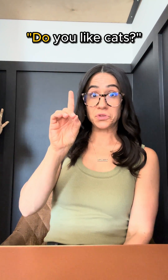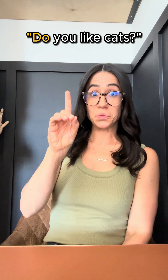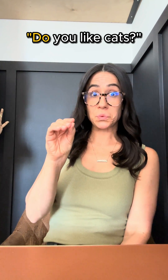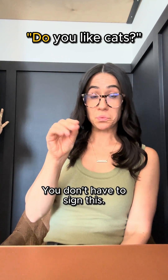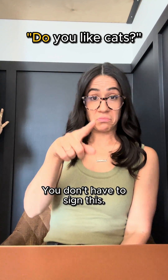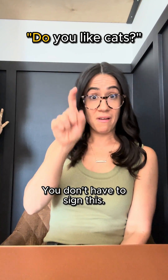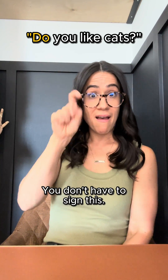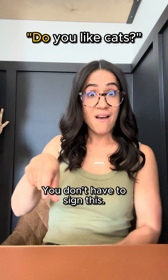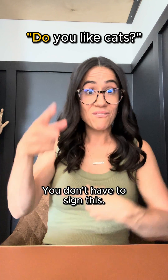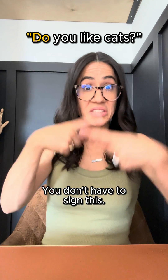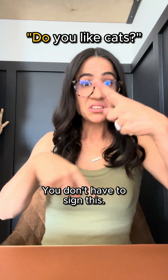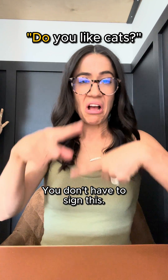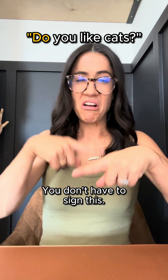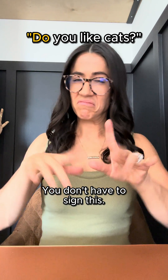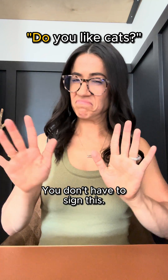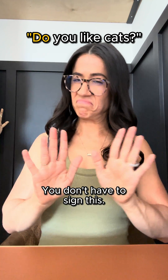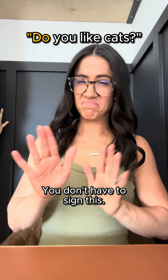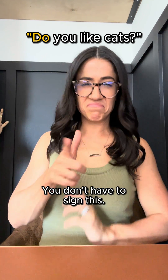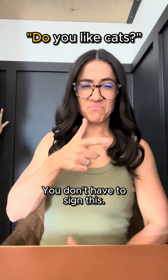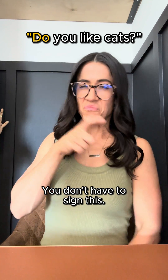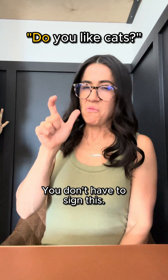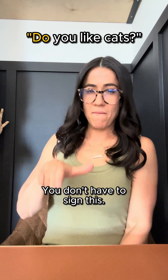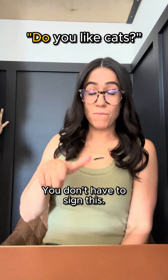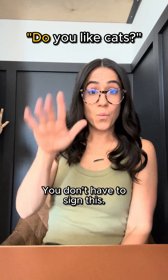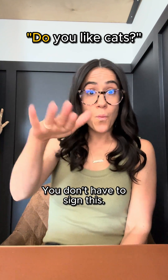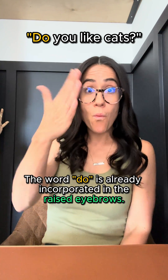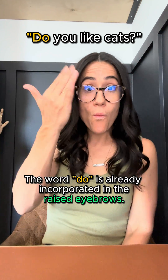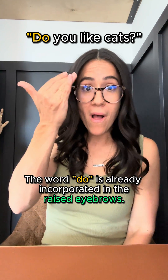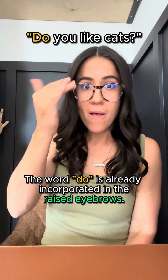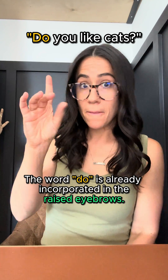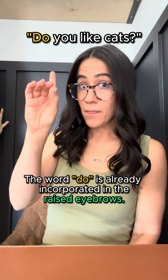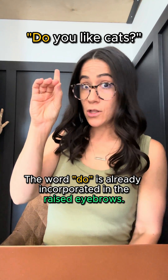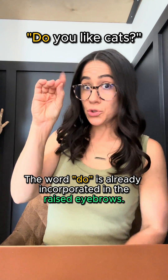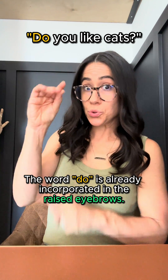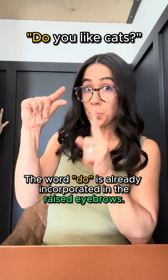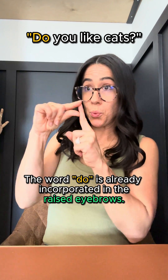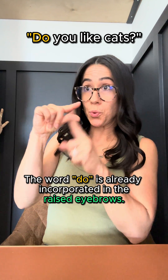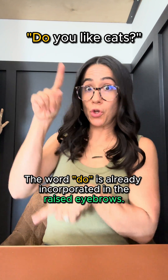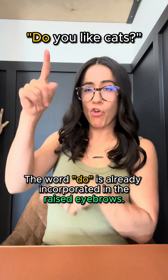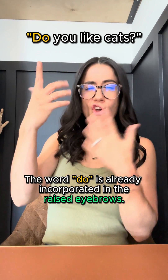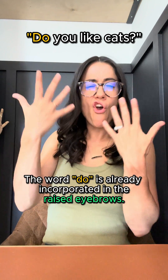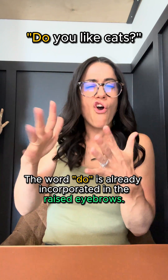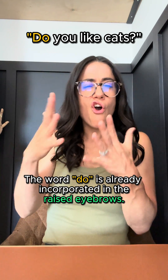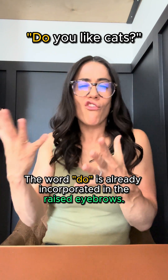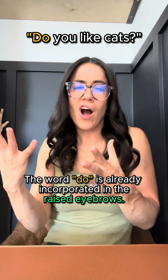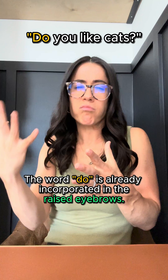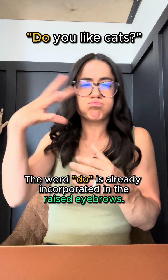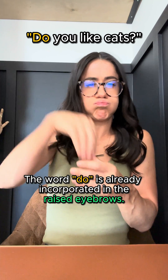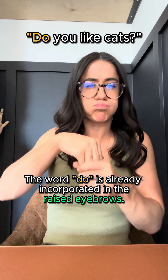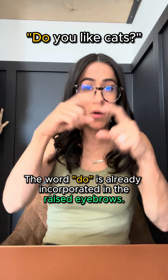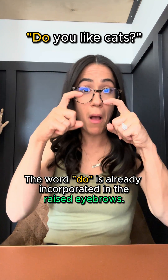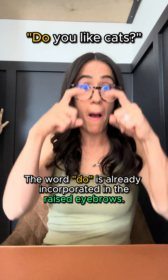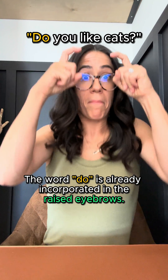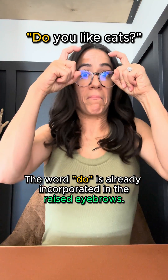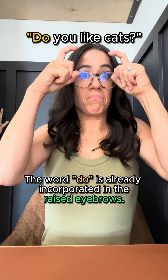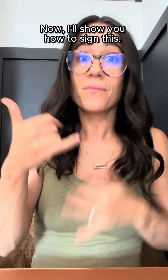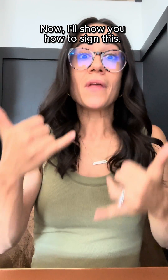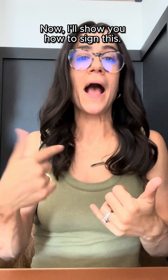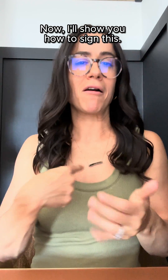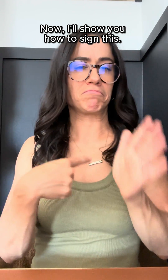Do. You don't have to sign this. The word do is already incorporated in the raised eyebrows. I'll show you how to